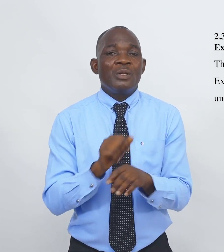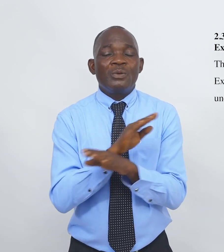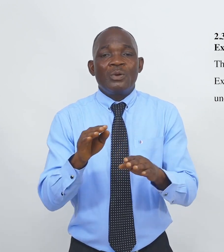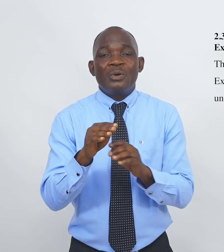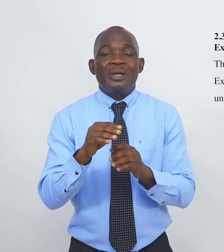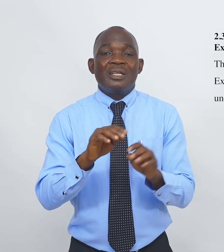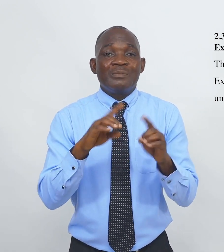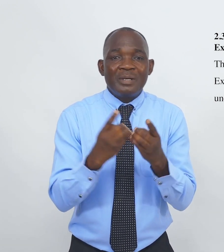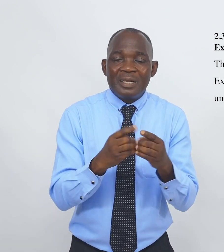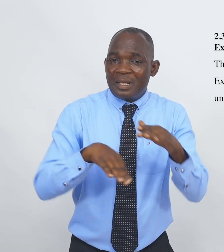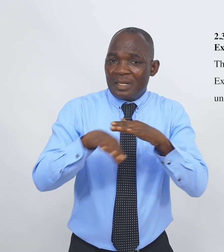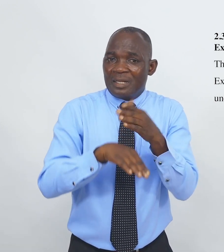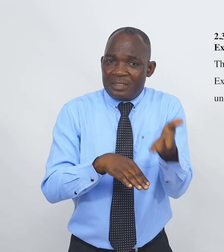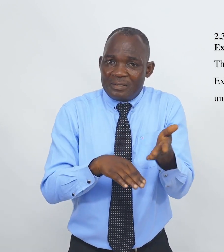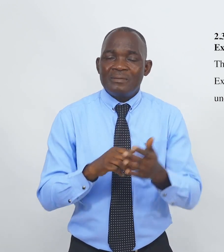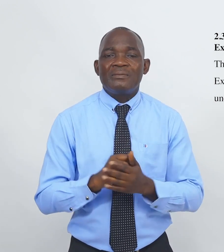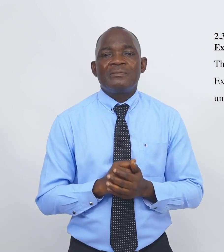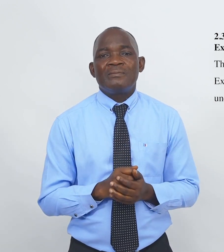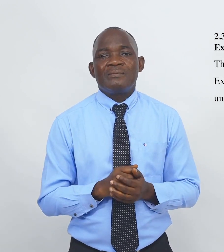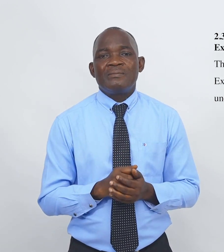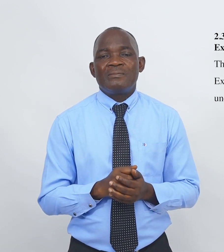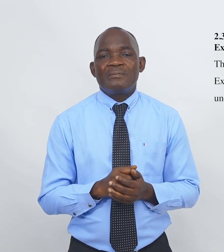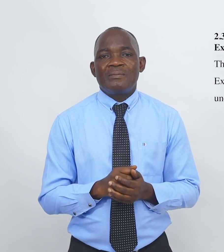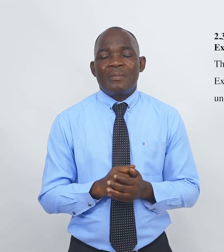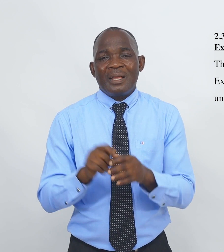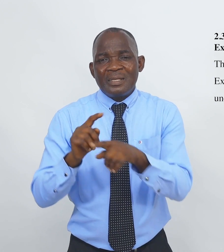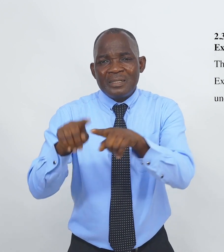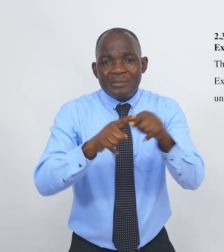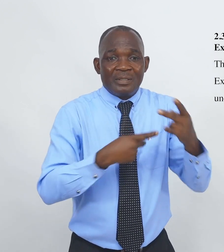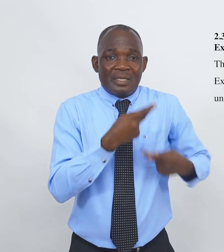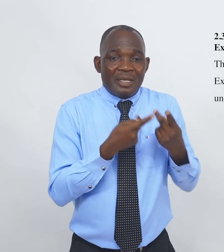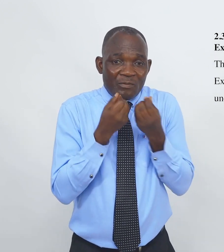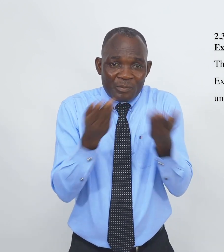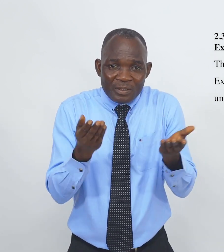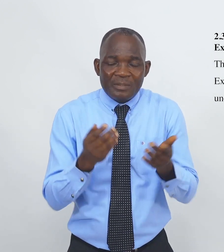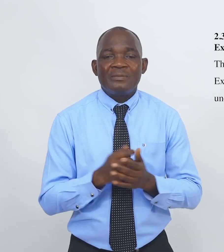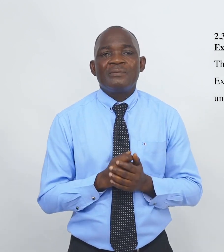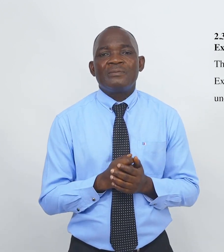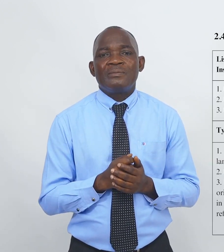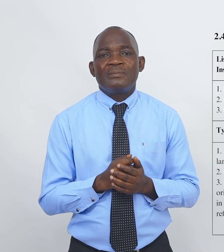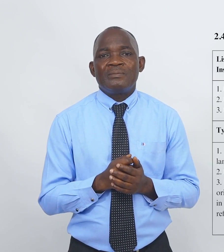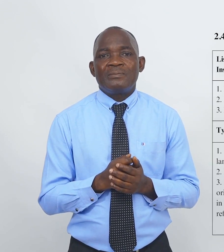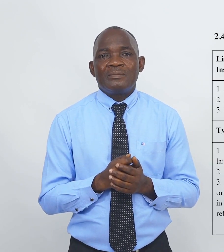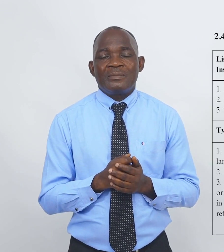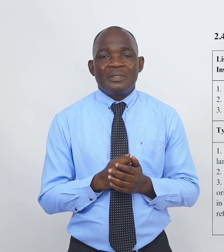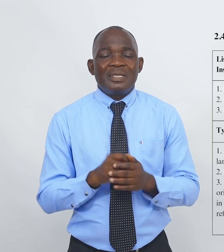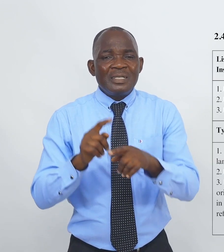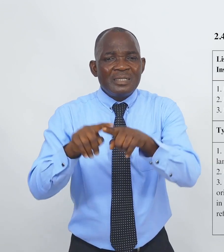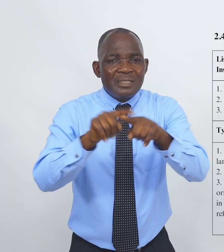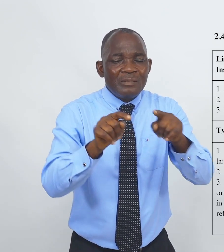agencies under this institution. Classes and types of information. List of various classes of